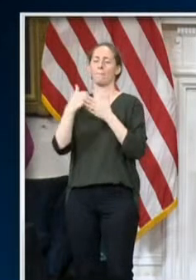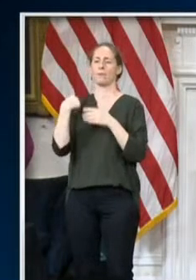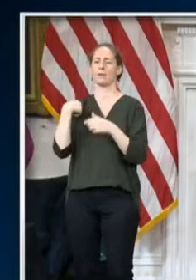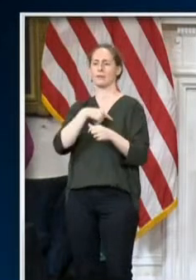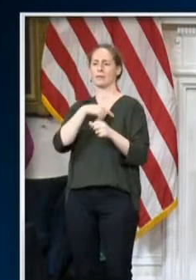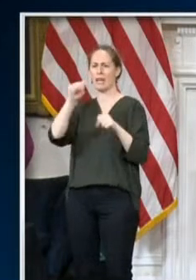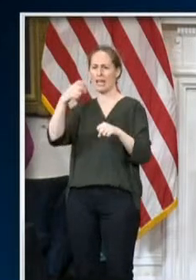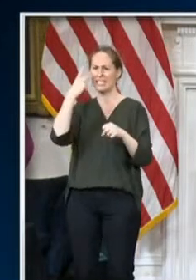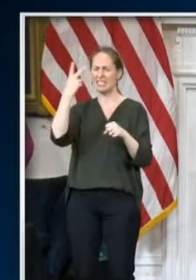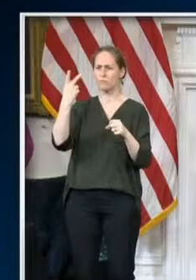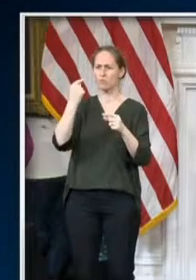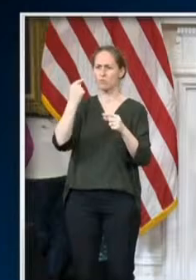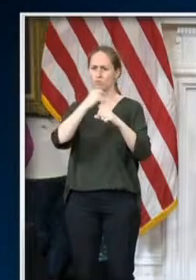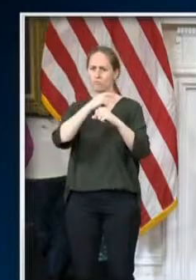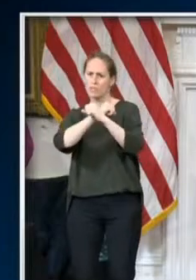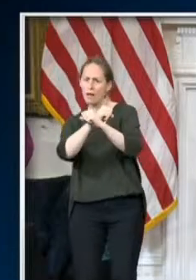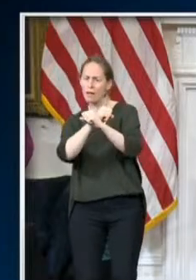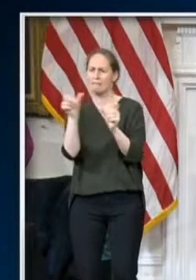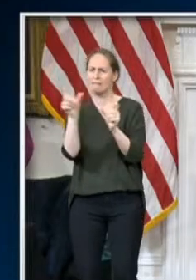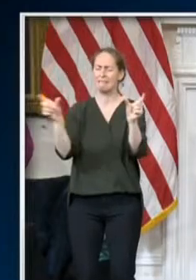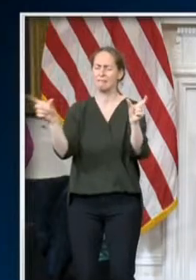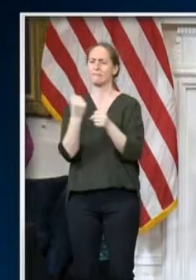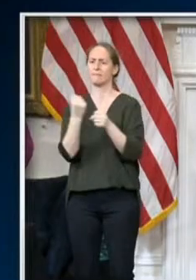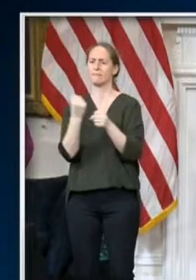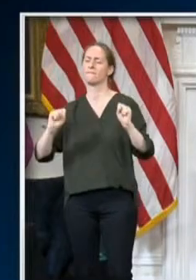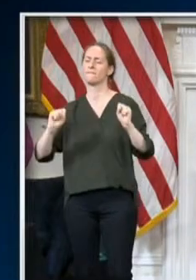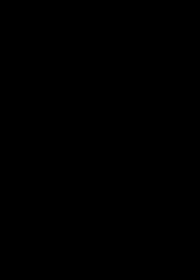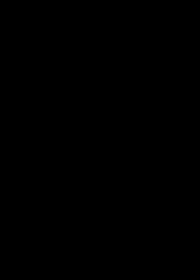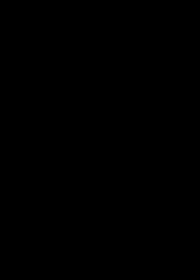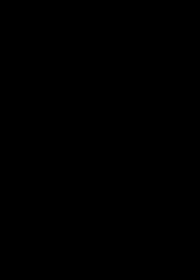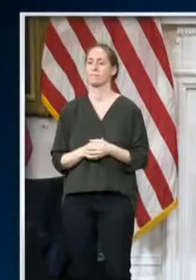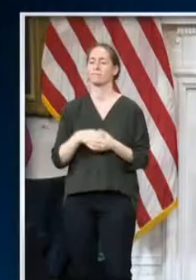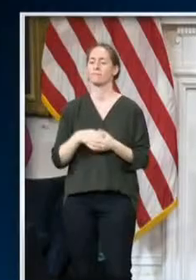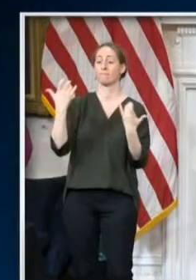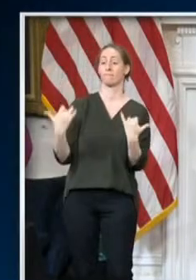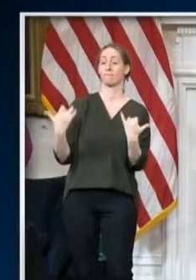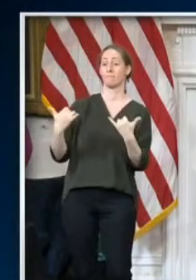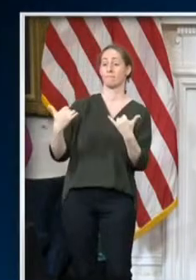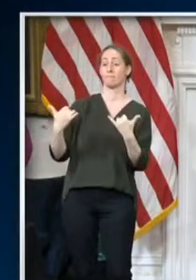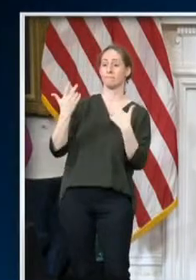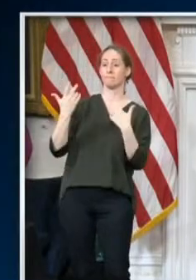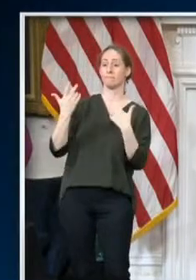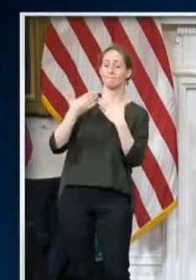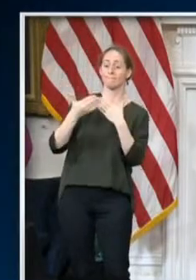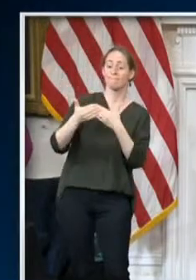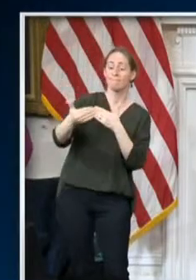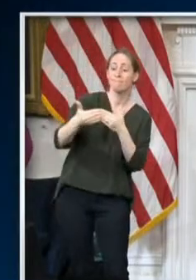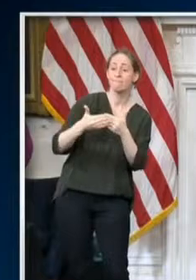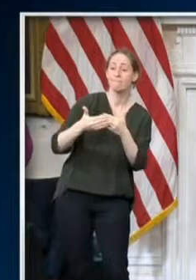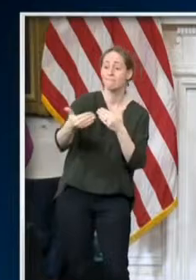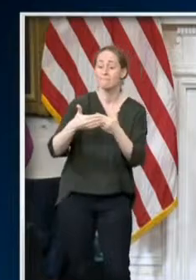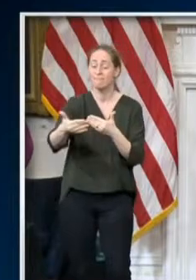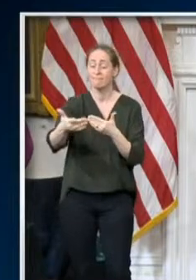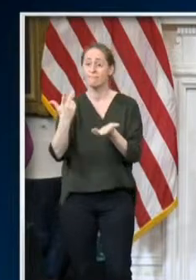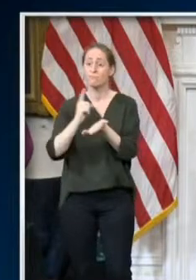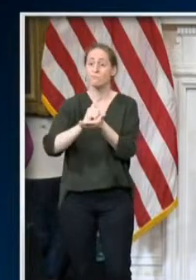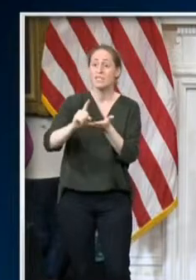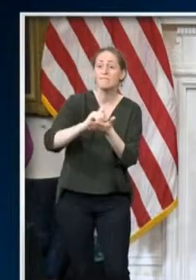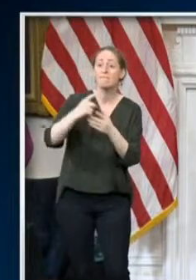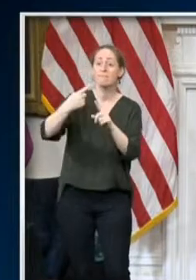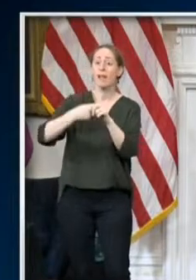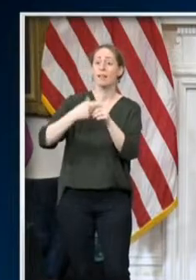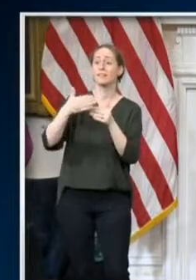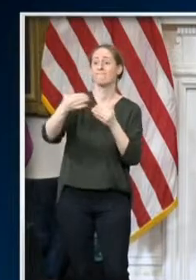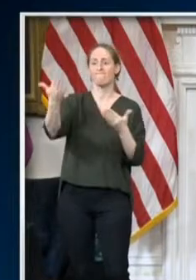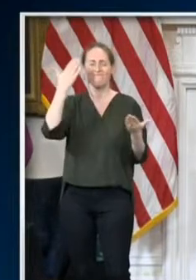Marylanders. The weeks and the months ahead are going to be very difficult, with more and more people